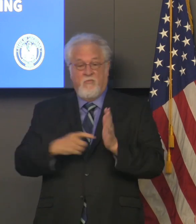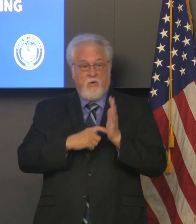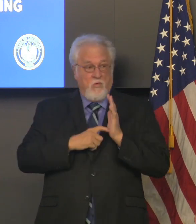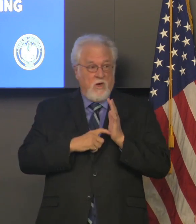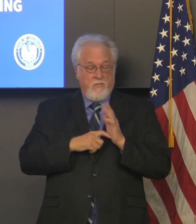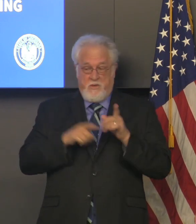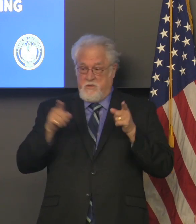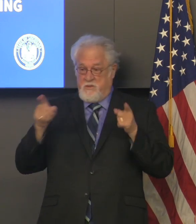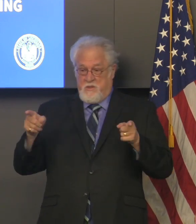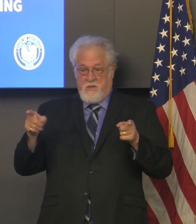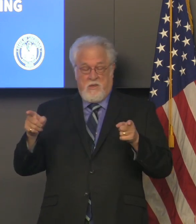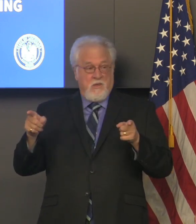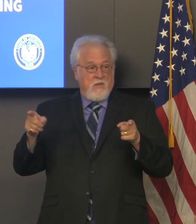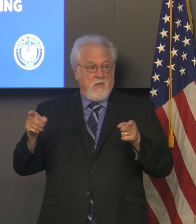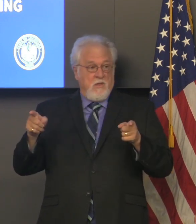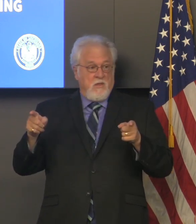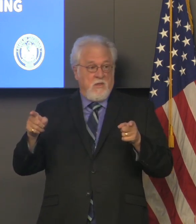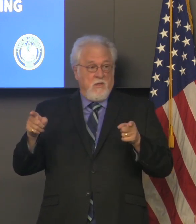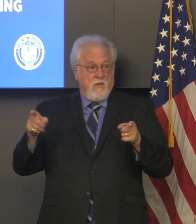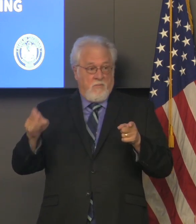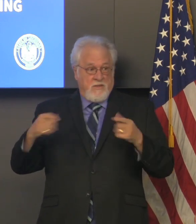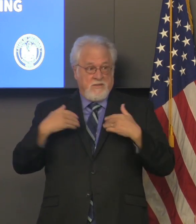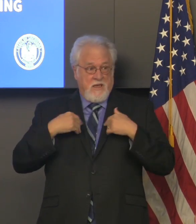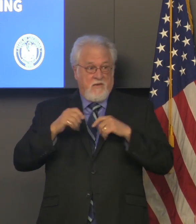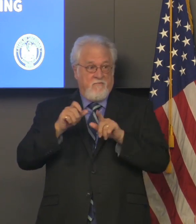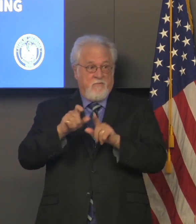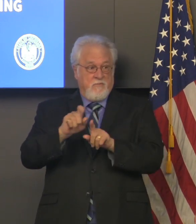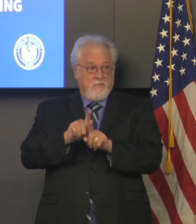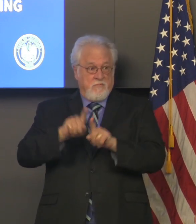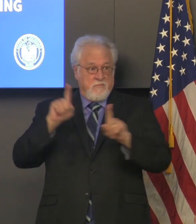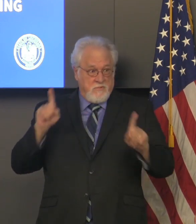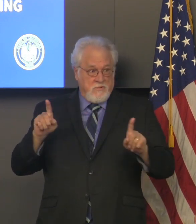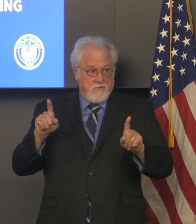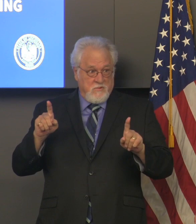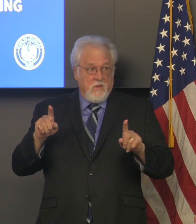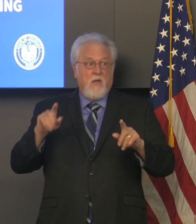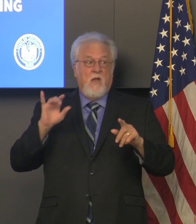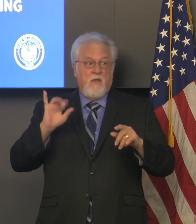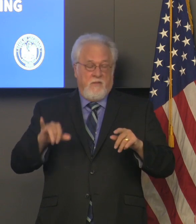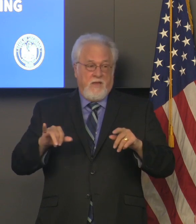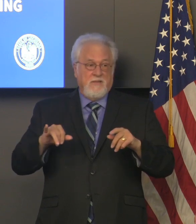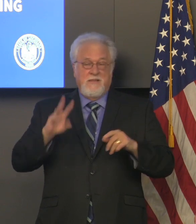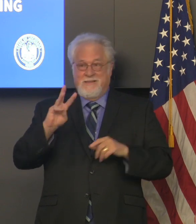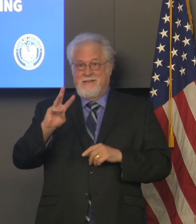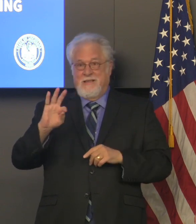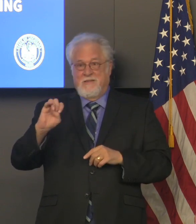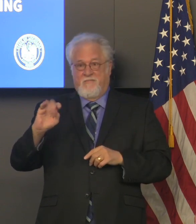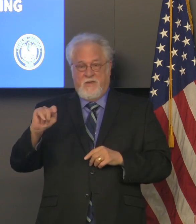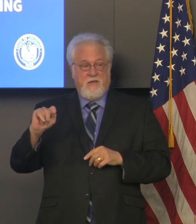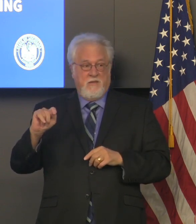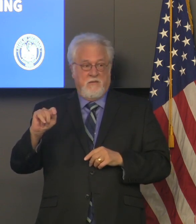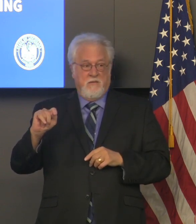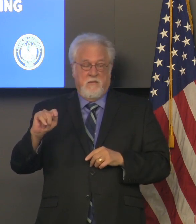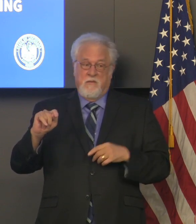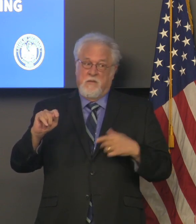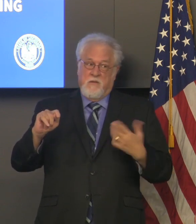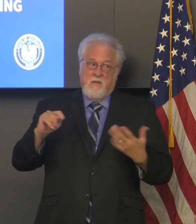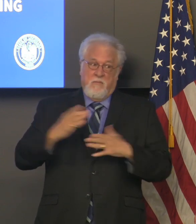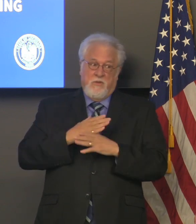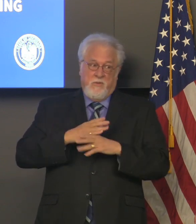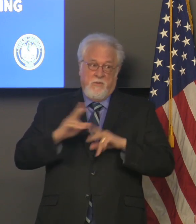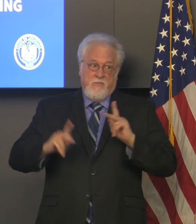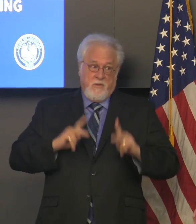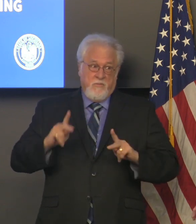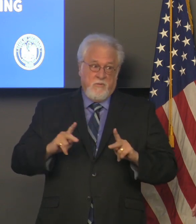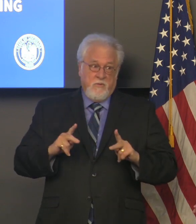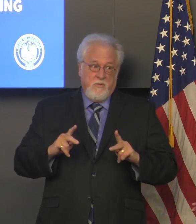within that number to social distance, and that's defined as that 6 feet interval between